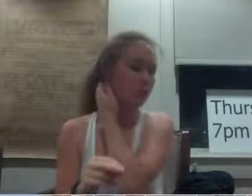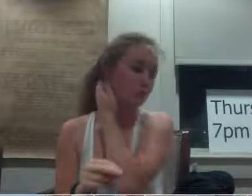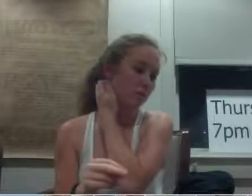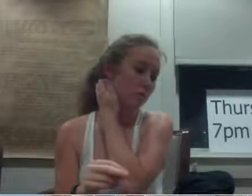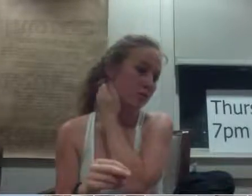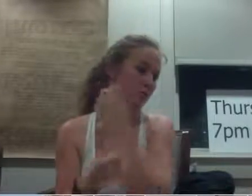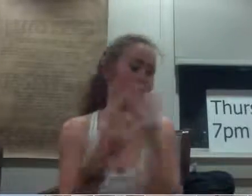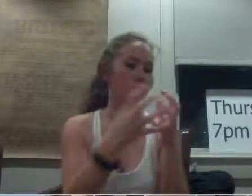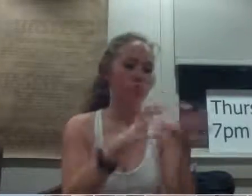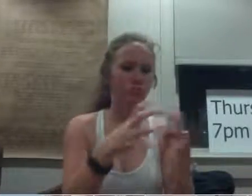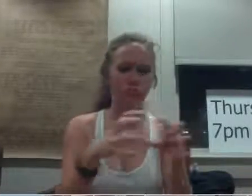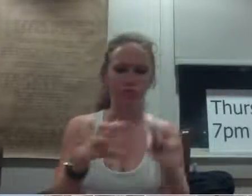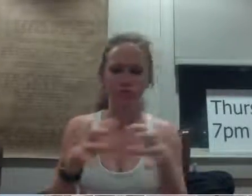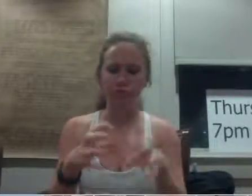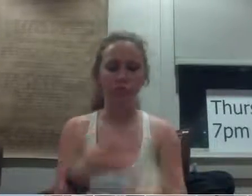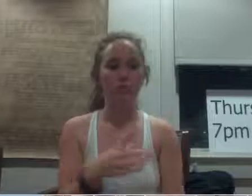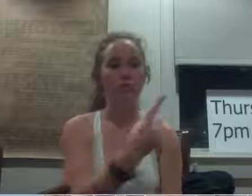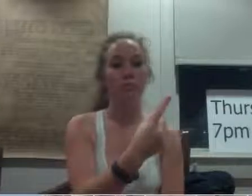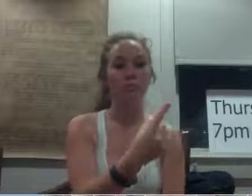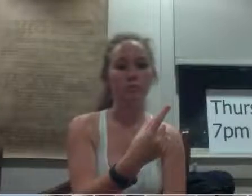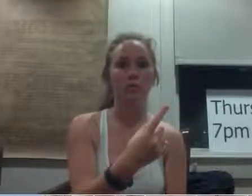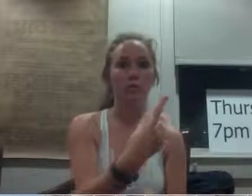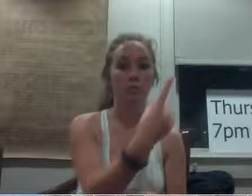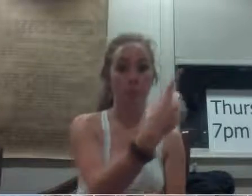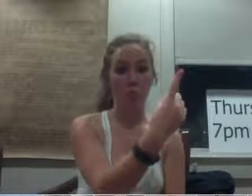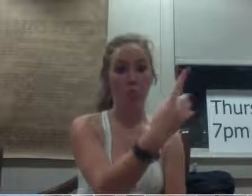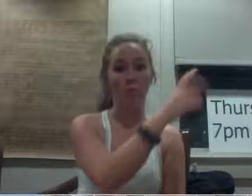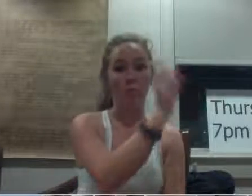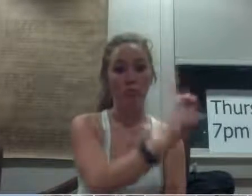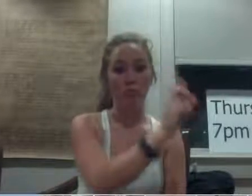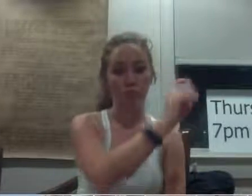much. You divide that up into